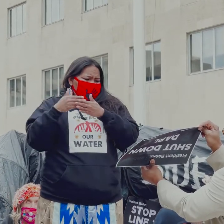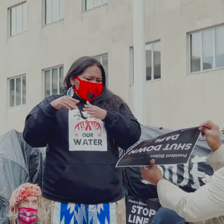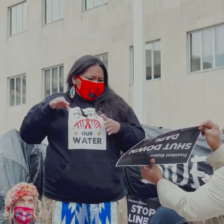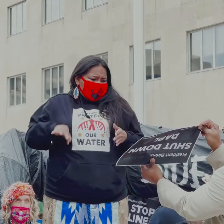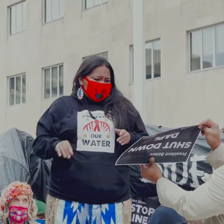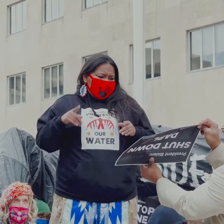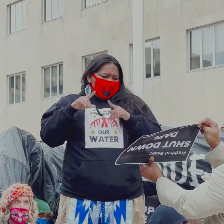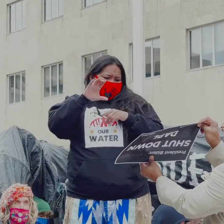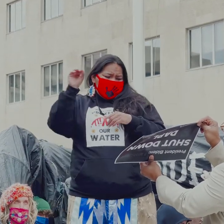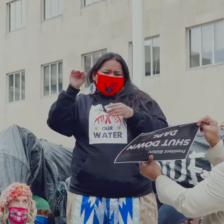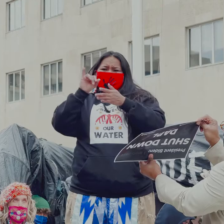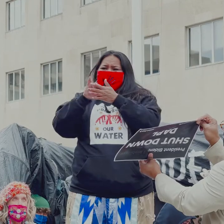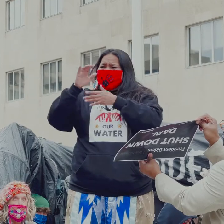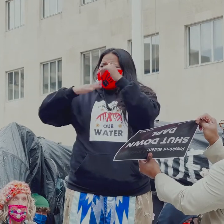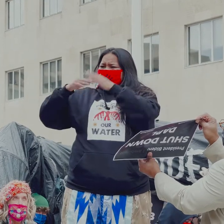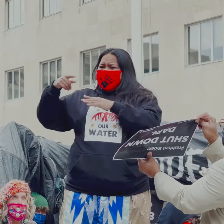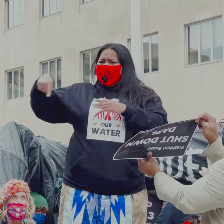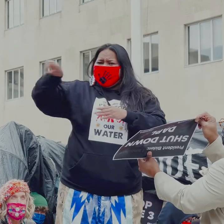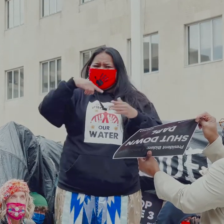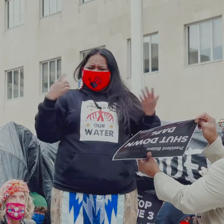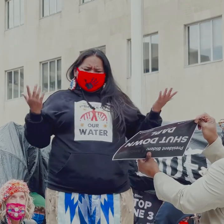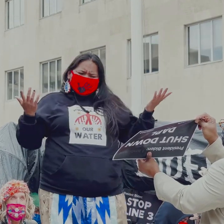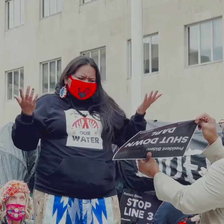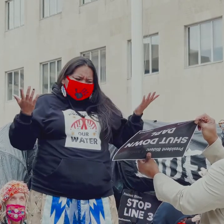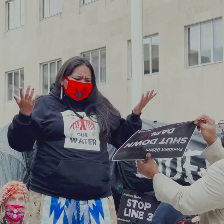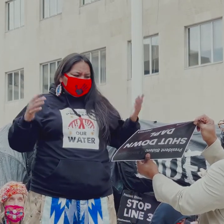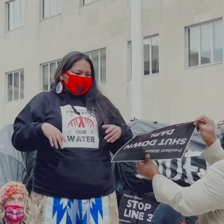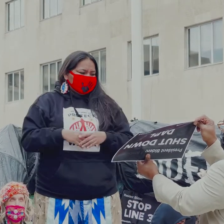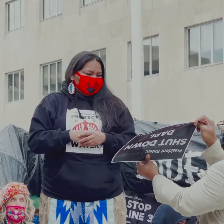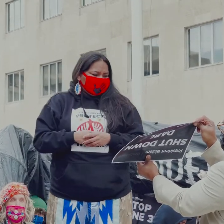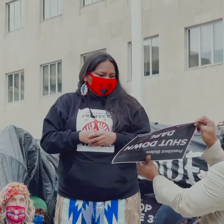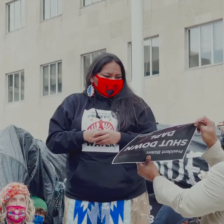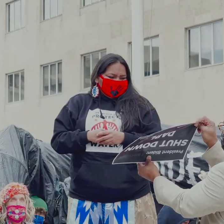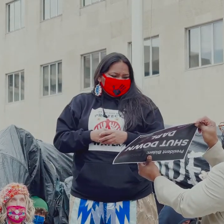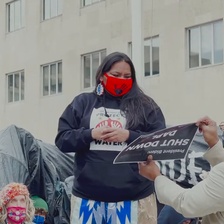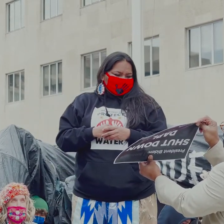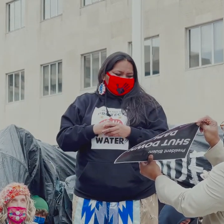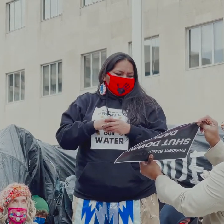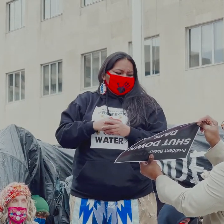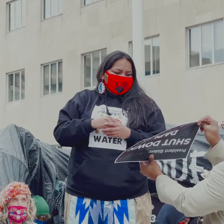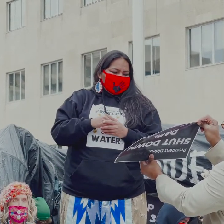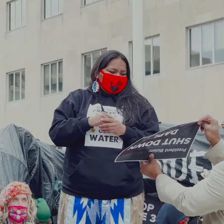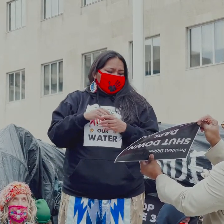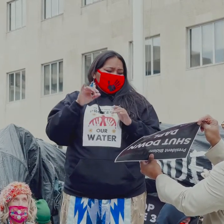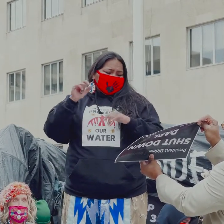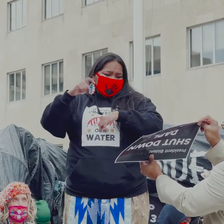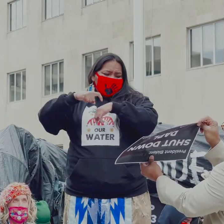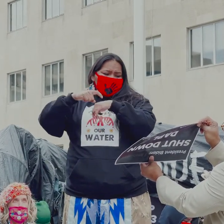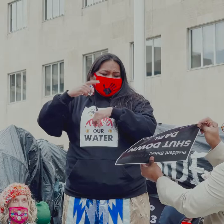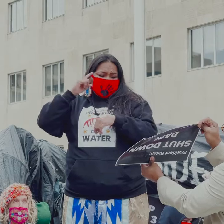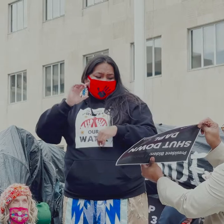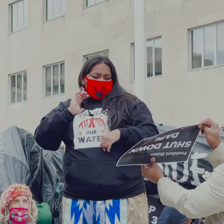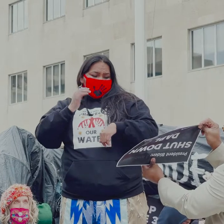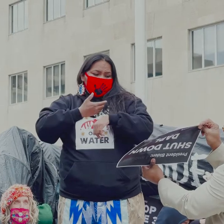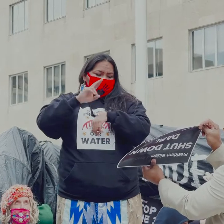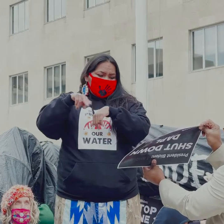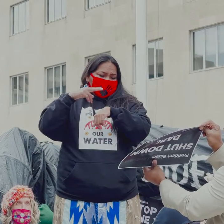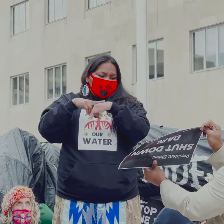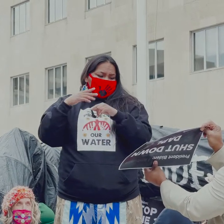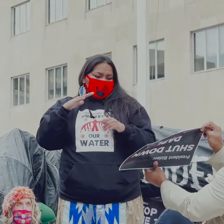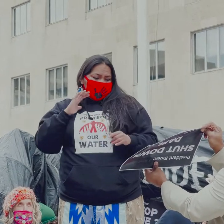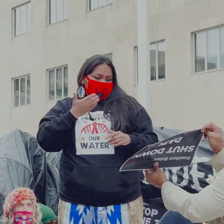They do nothing to improve the lives of the people they lay closest to, and they benefit only the companies that build them. It's time to put